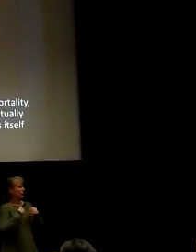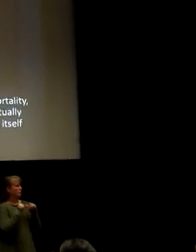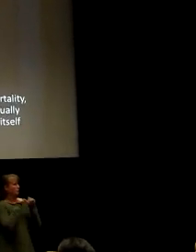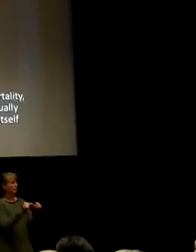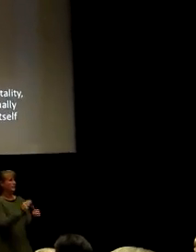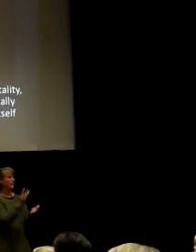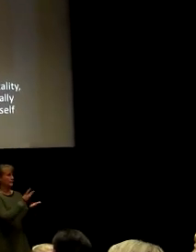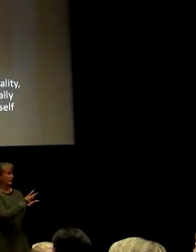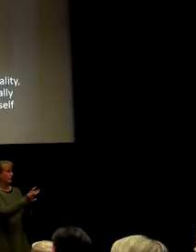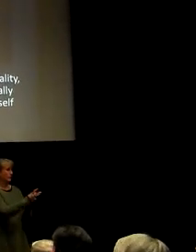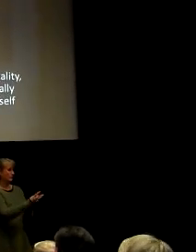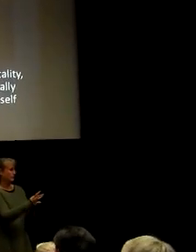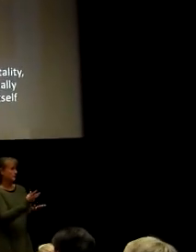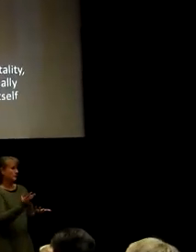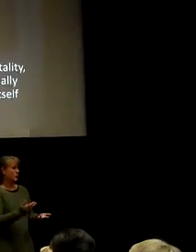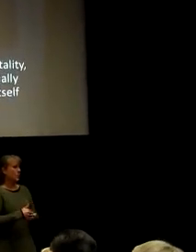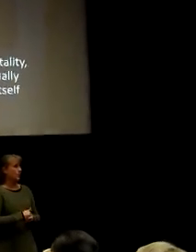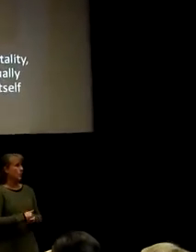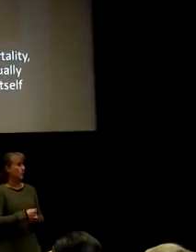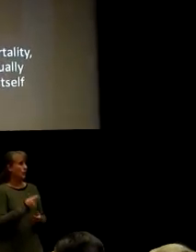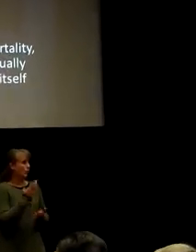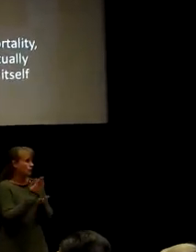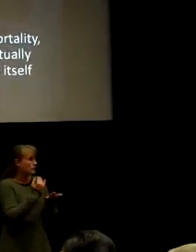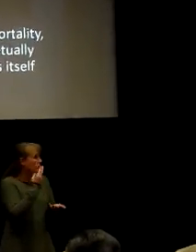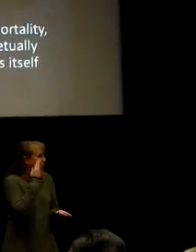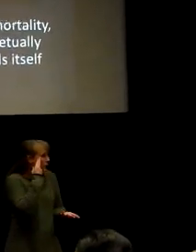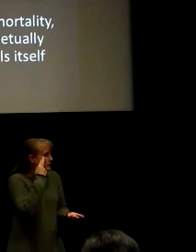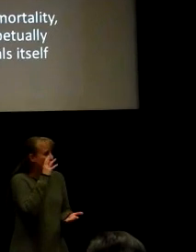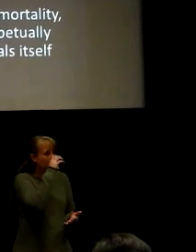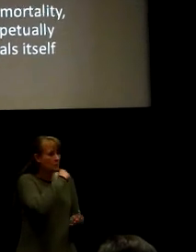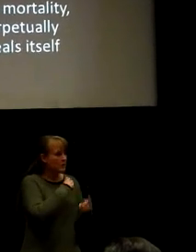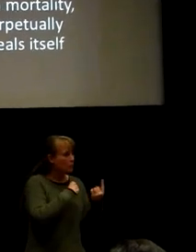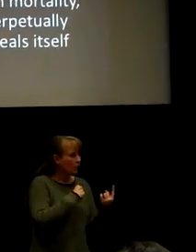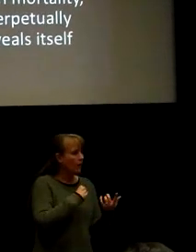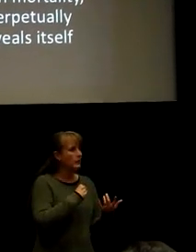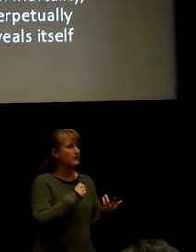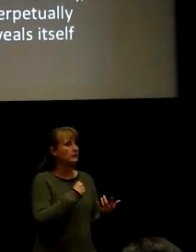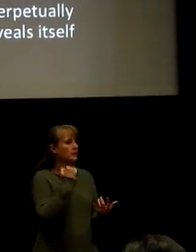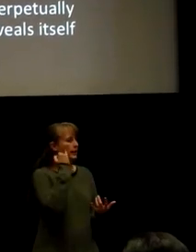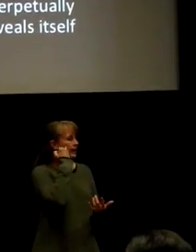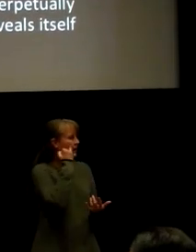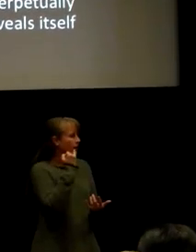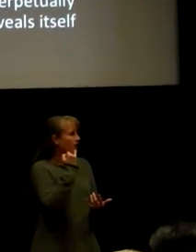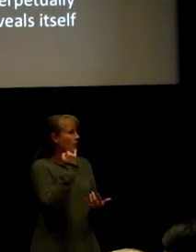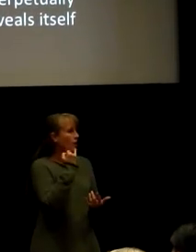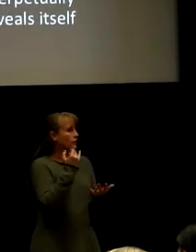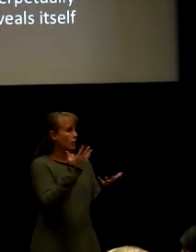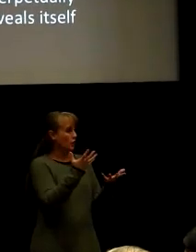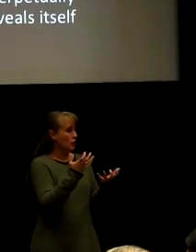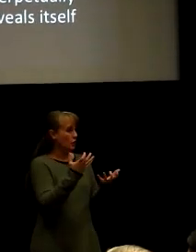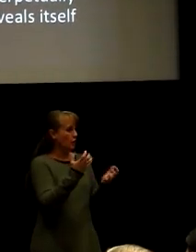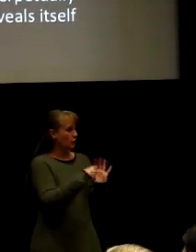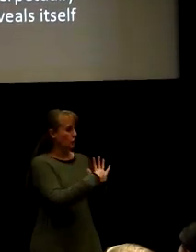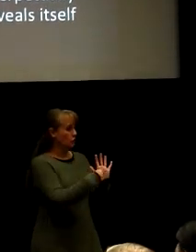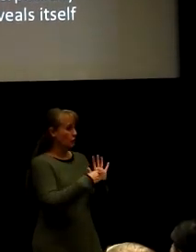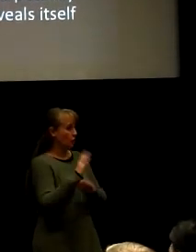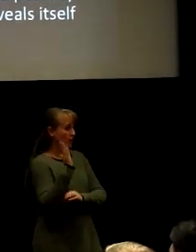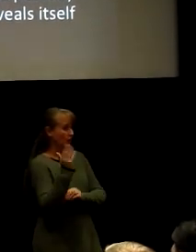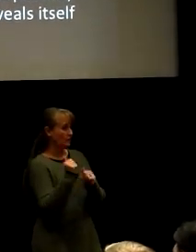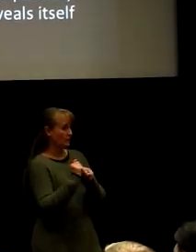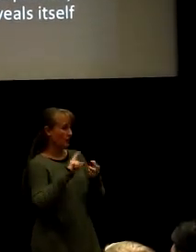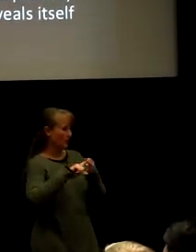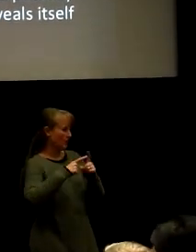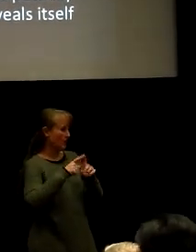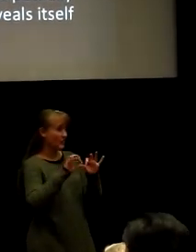for 6 weeks. So if for some reason you missed a lecture, if you want to share the lectures with friends